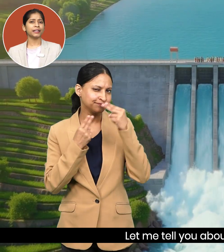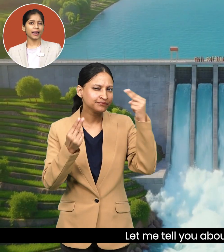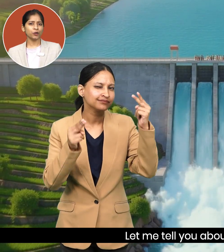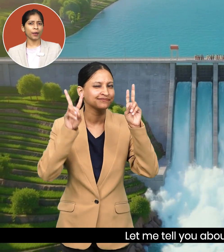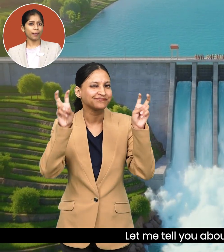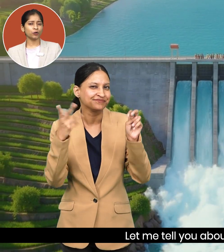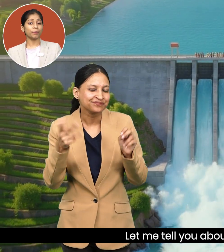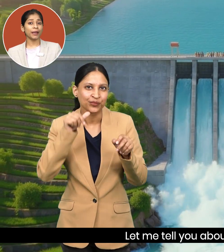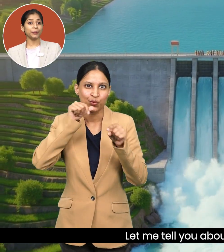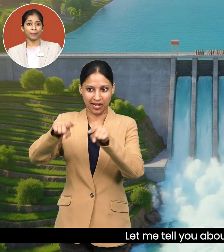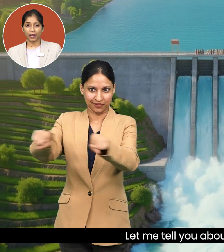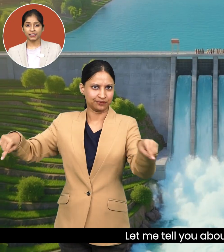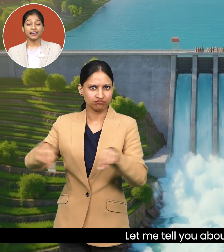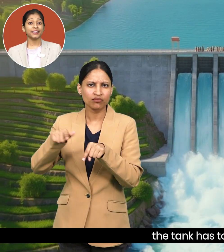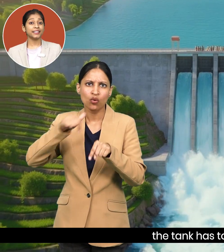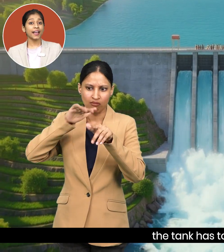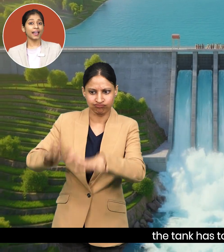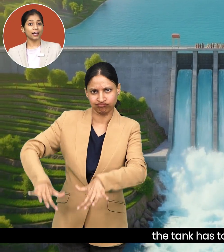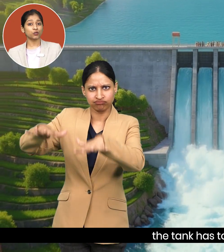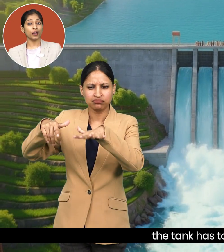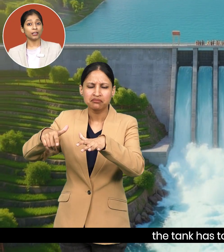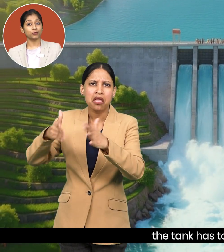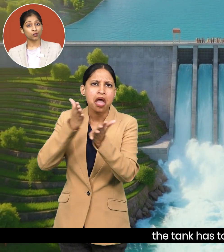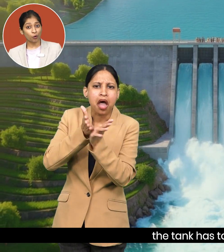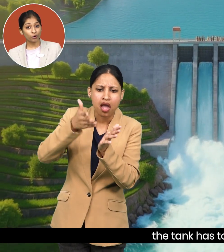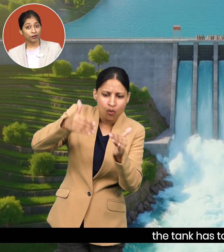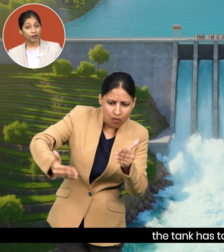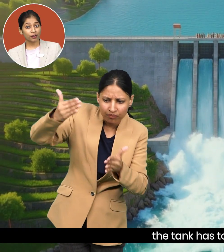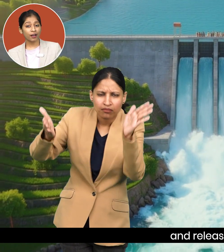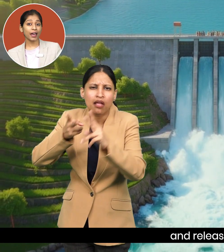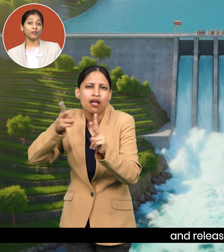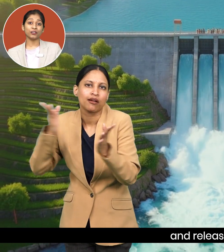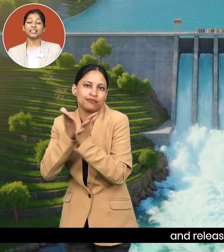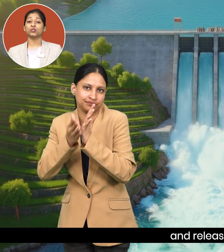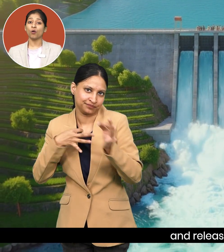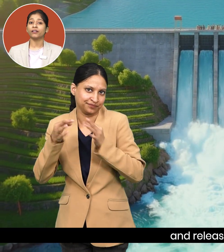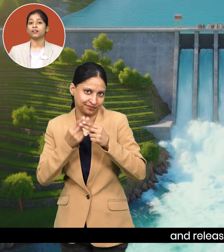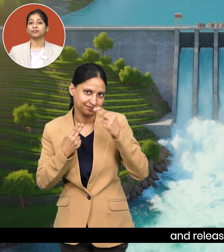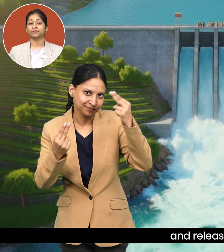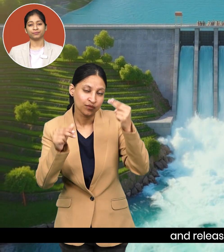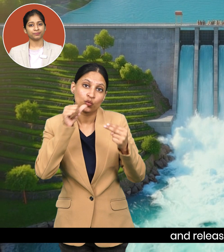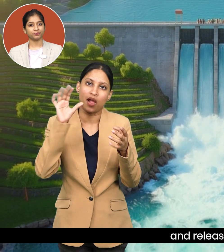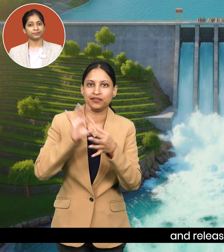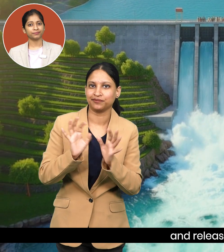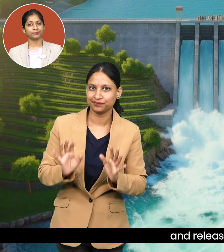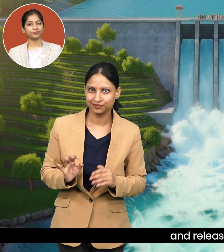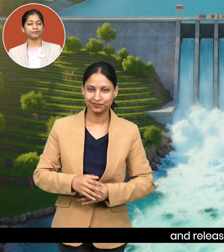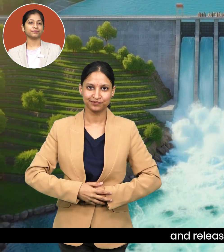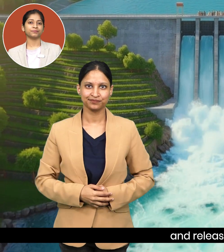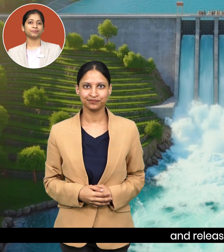Let me tell you about the main parts the tank has to help store and release water.